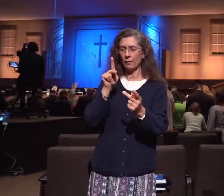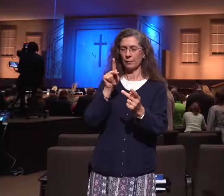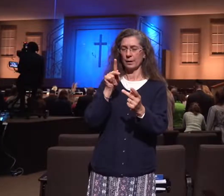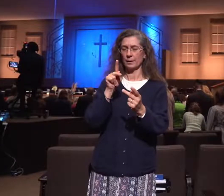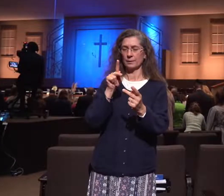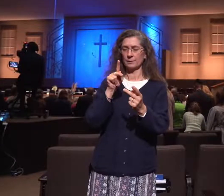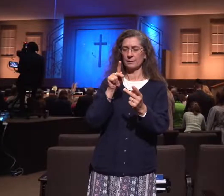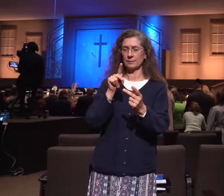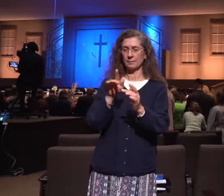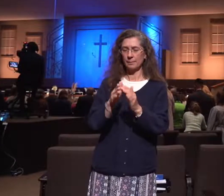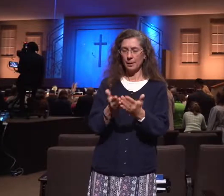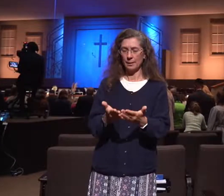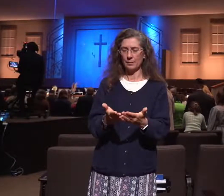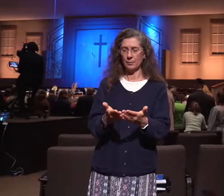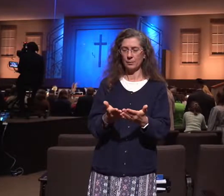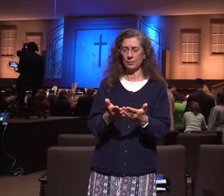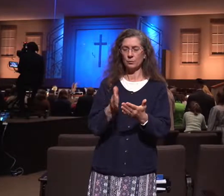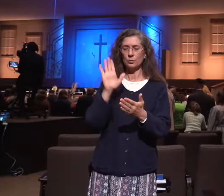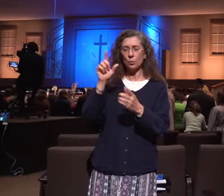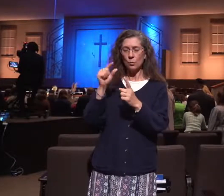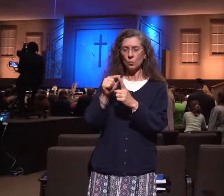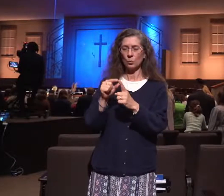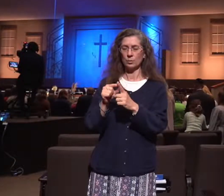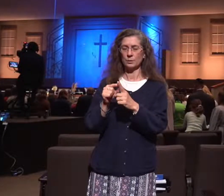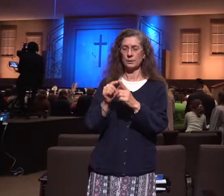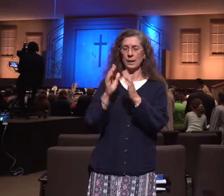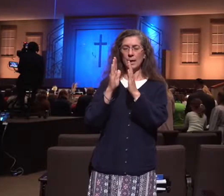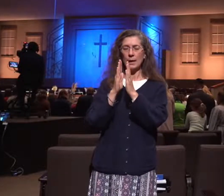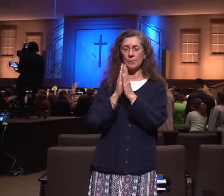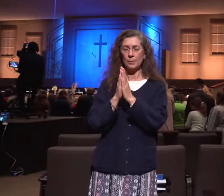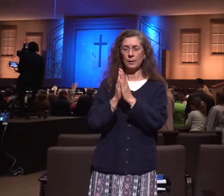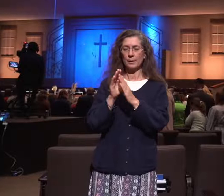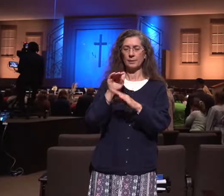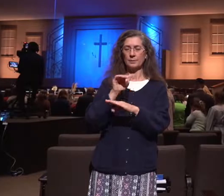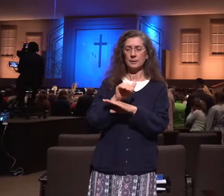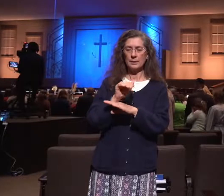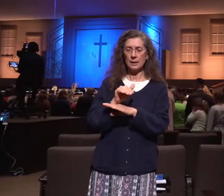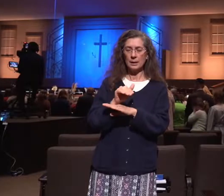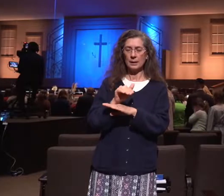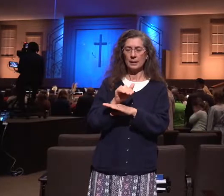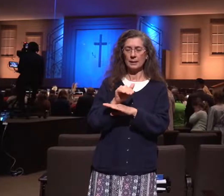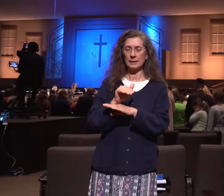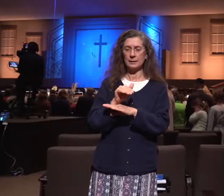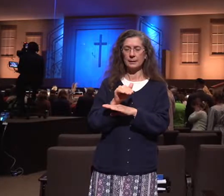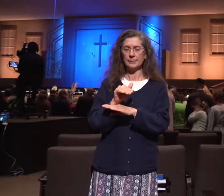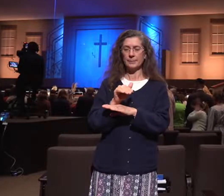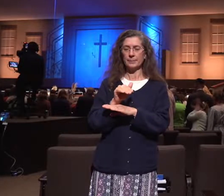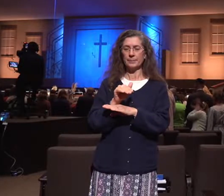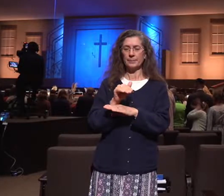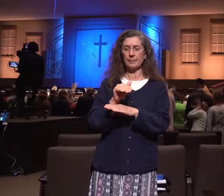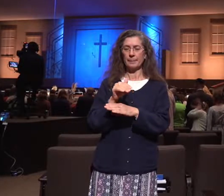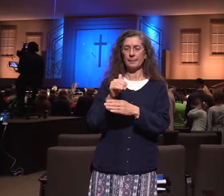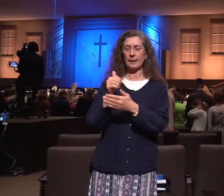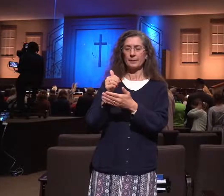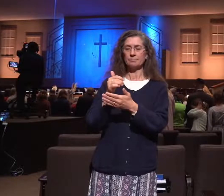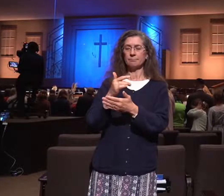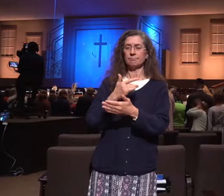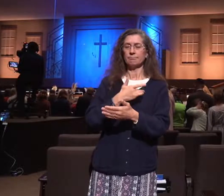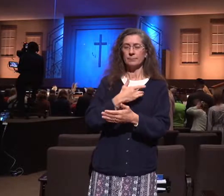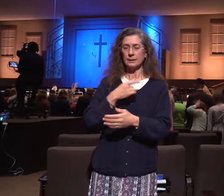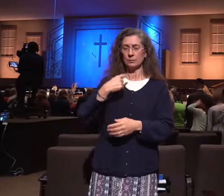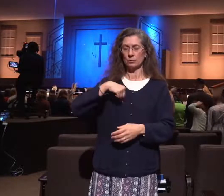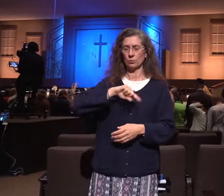And dear Lord, I pray that through this and the many other scriptures we'll use tonight, that you'll speak to our